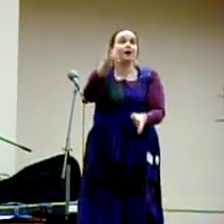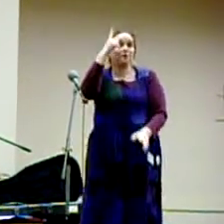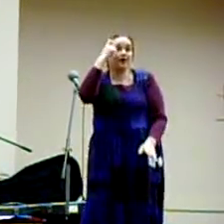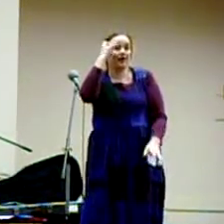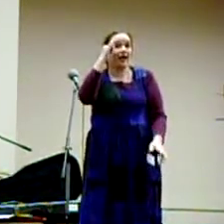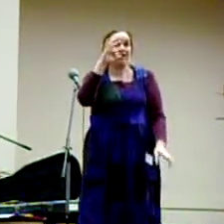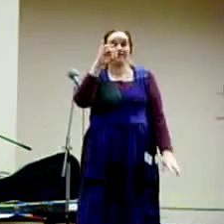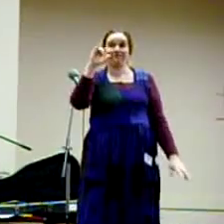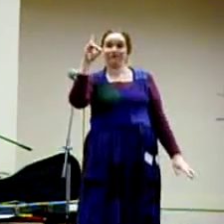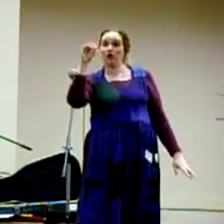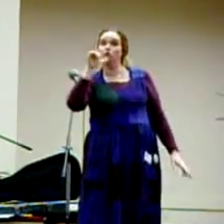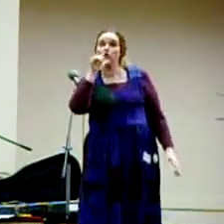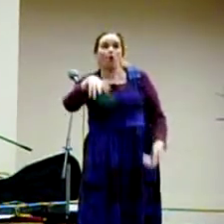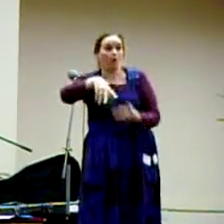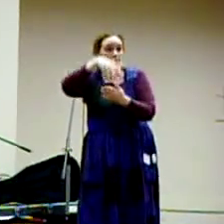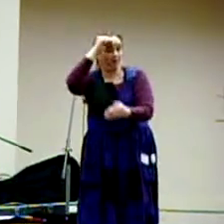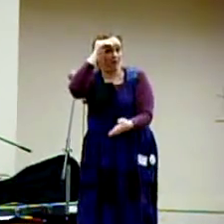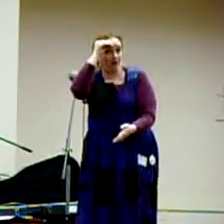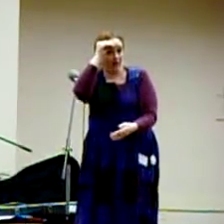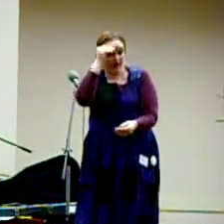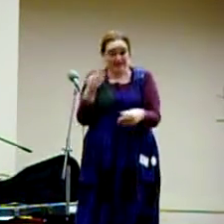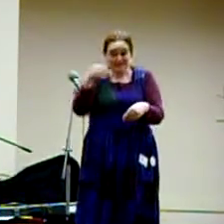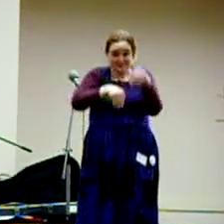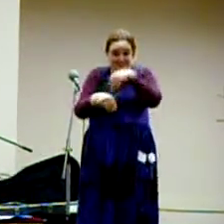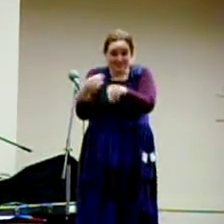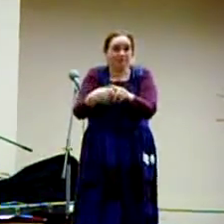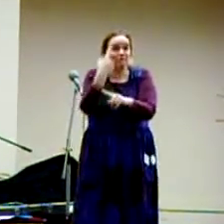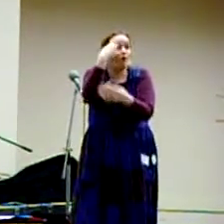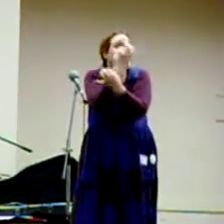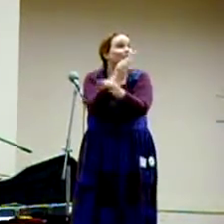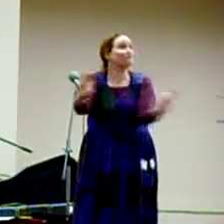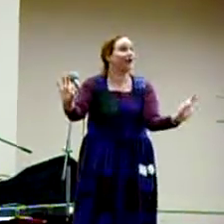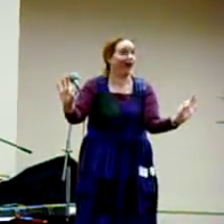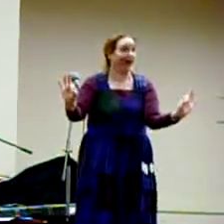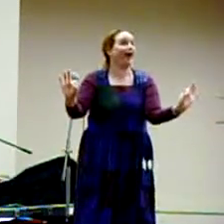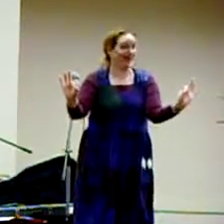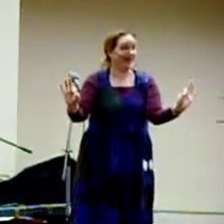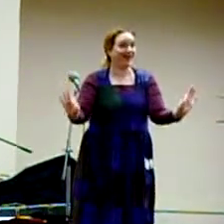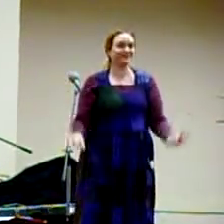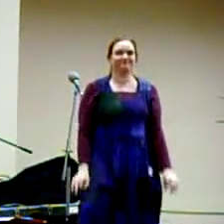If Fido don't learn, they'll stuff him for free.